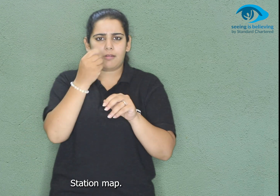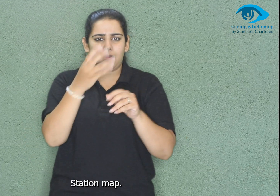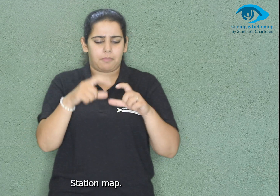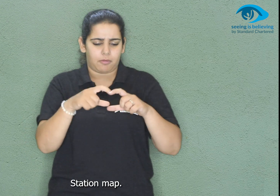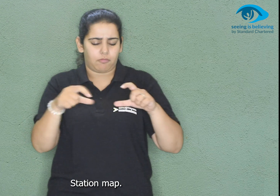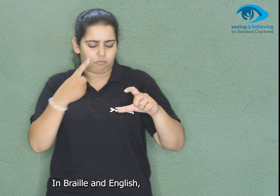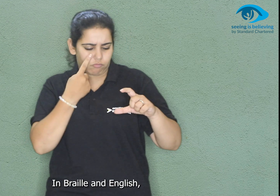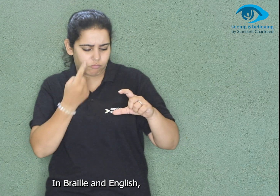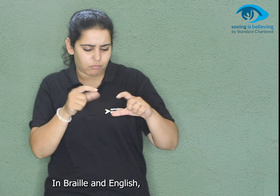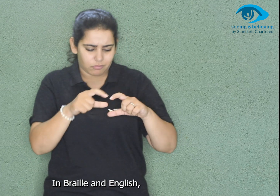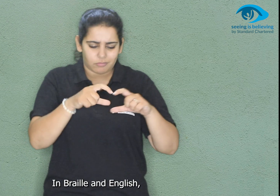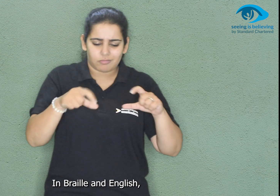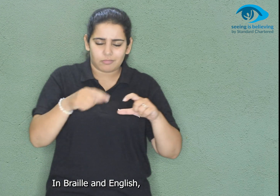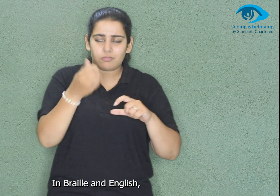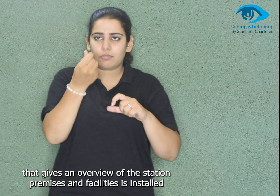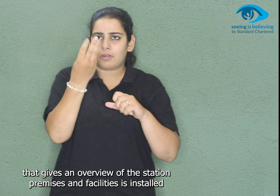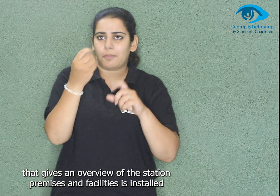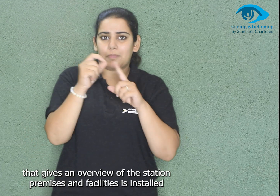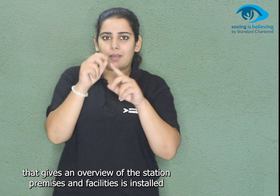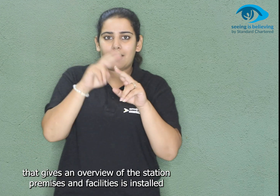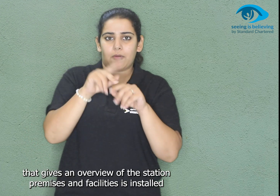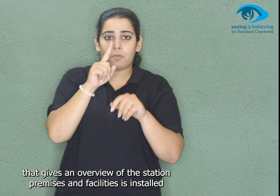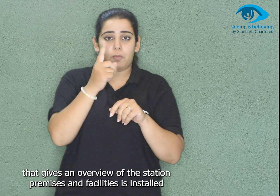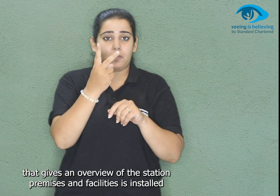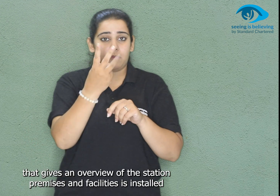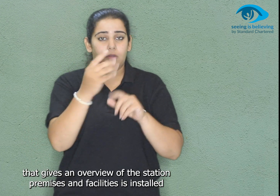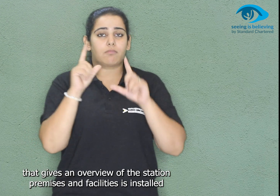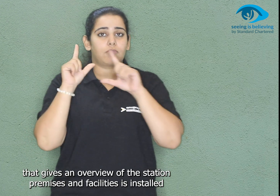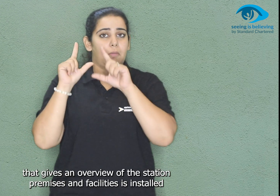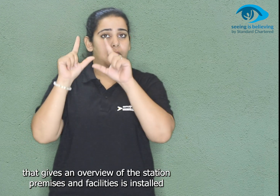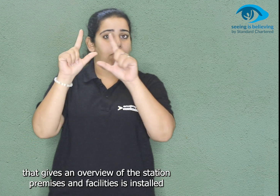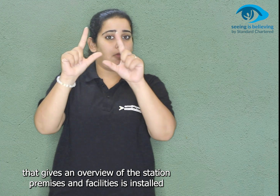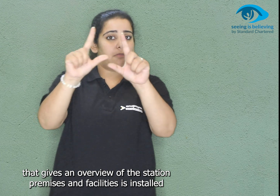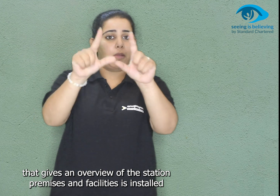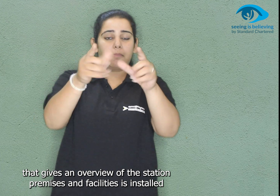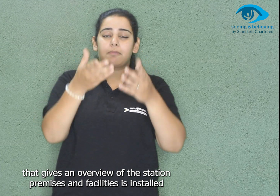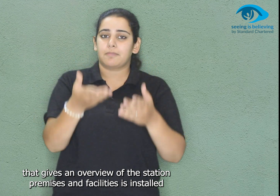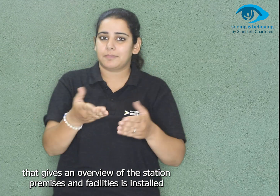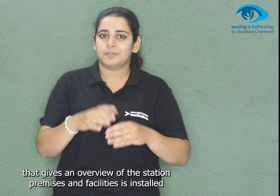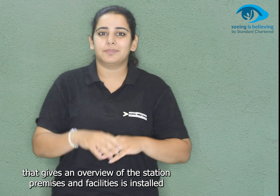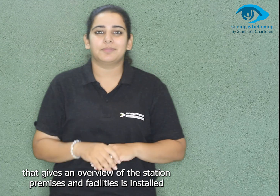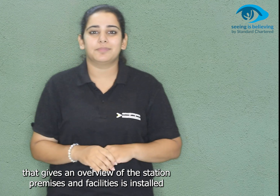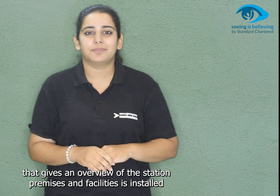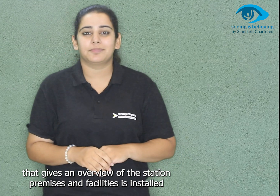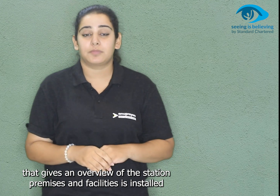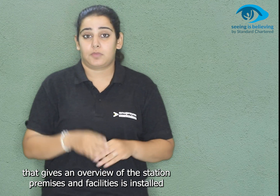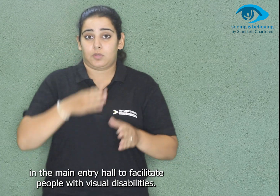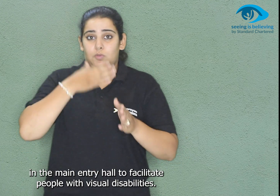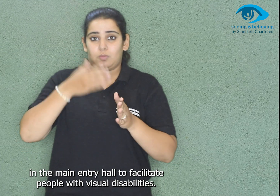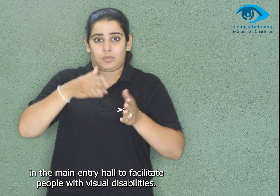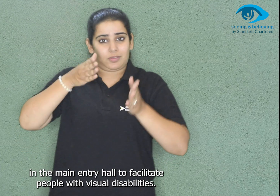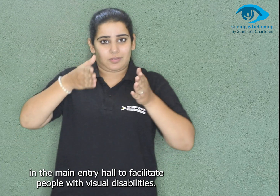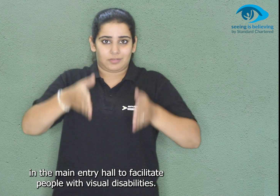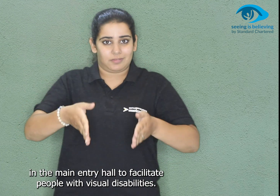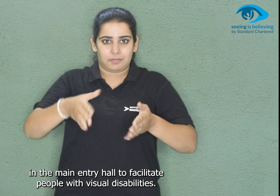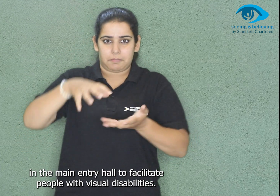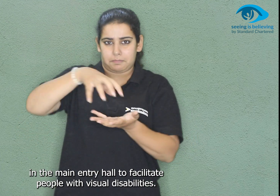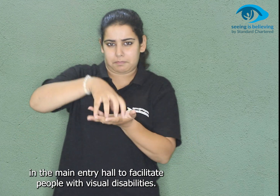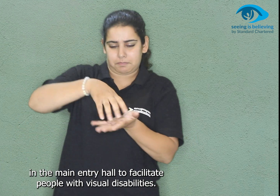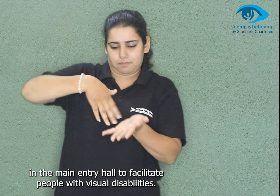Station map in Braille and English that gives an overview of the station premises and facilities is installed in the main entry hall to